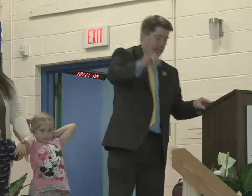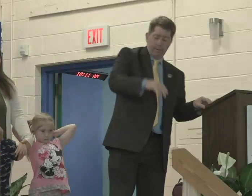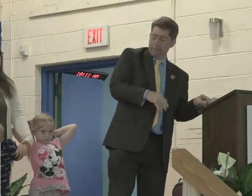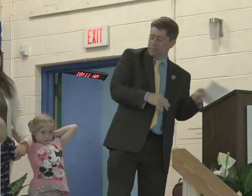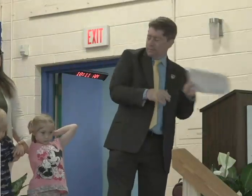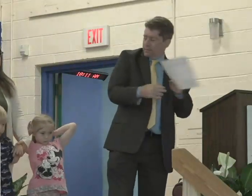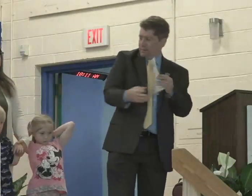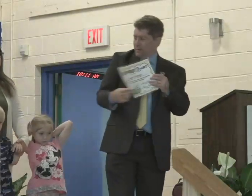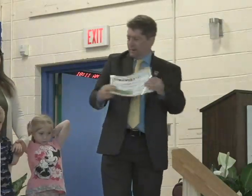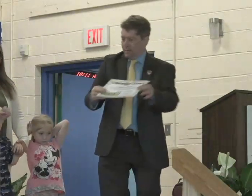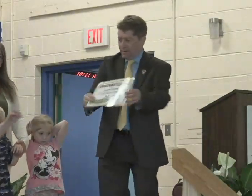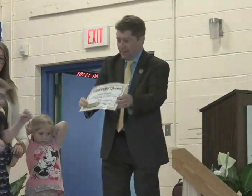to Joseph Romagli.